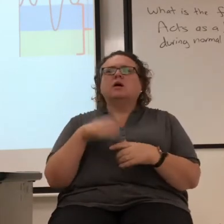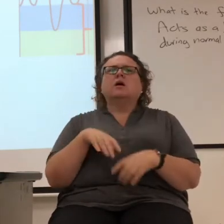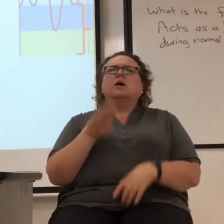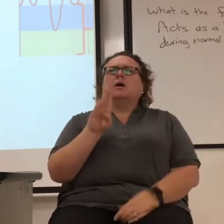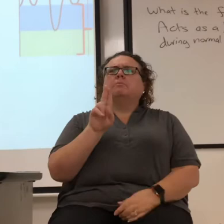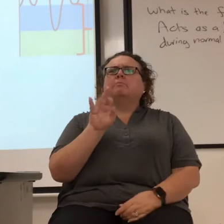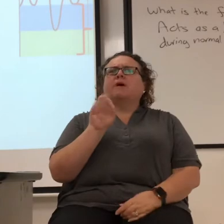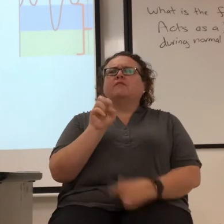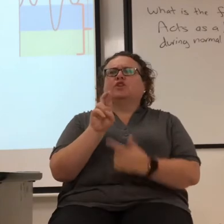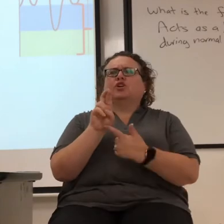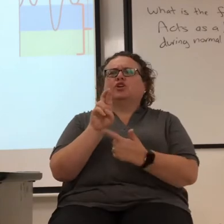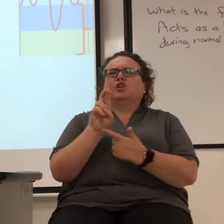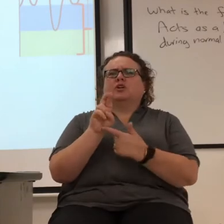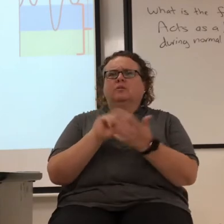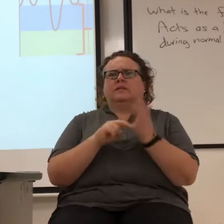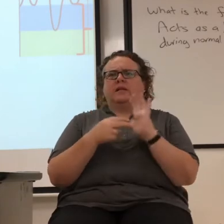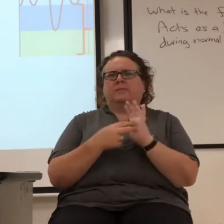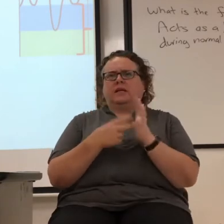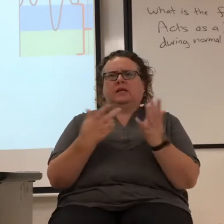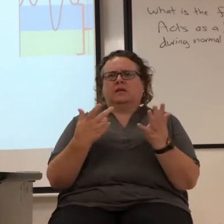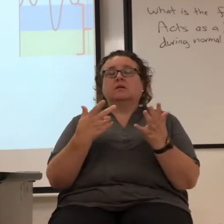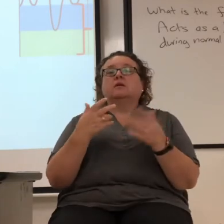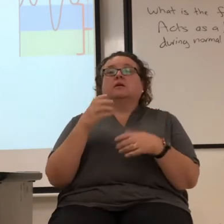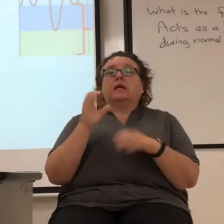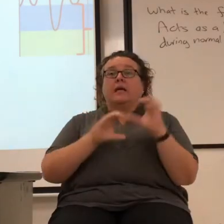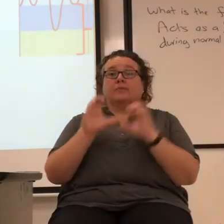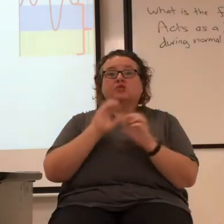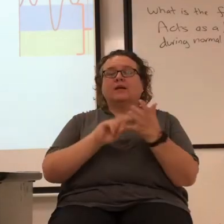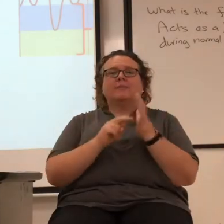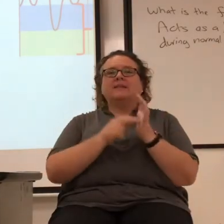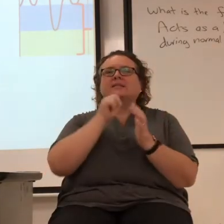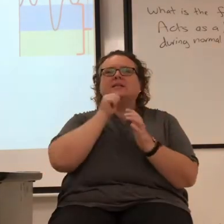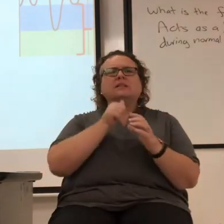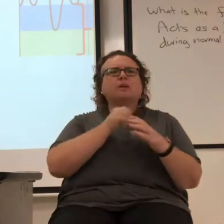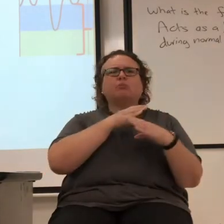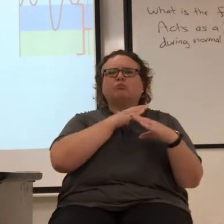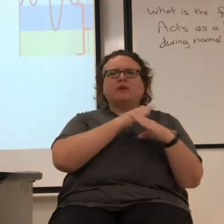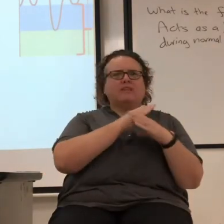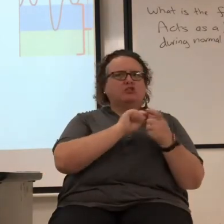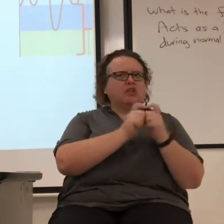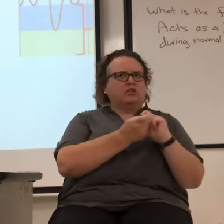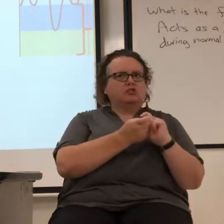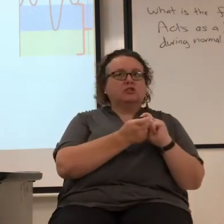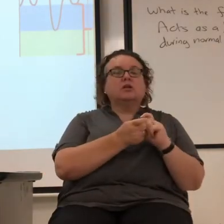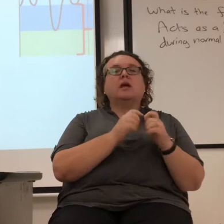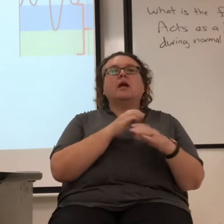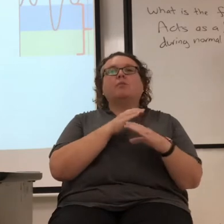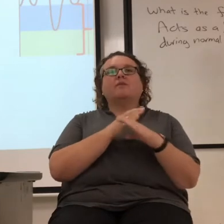buffer, it doesn't prevent change, it just prevents large changes, right? Same thing here.